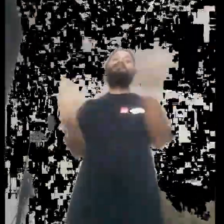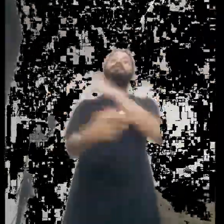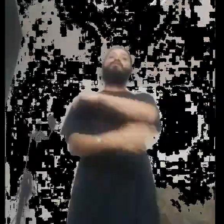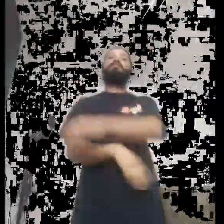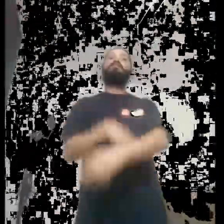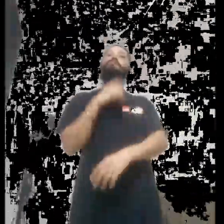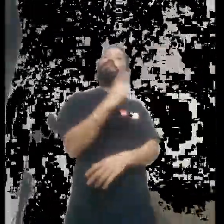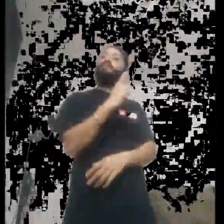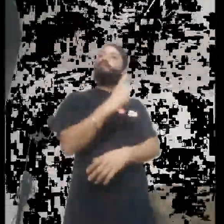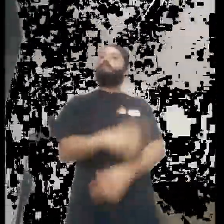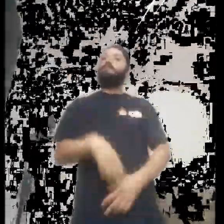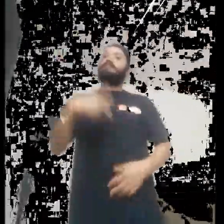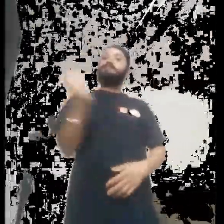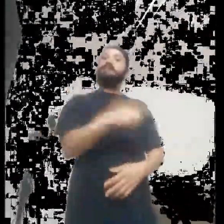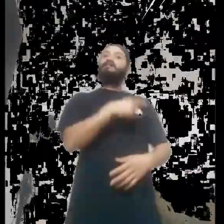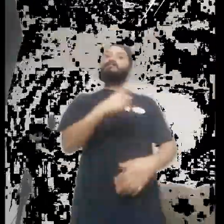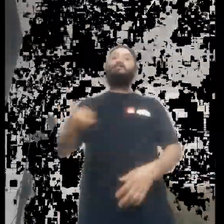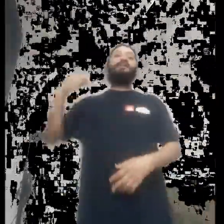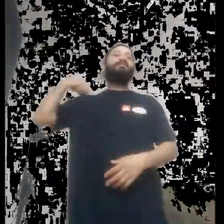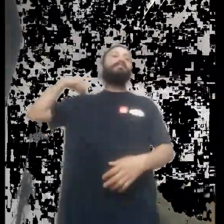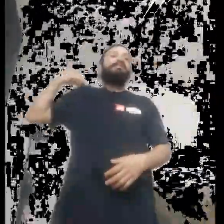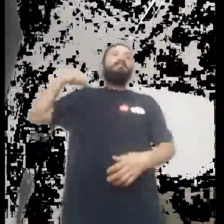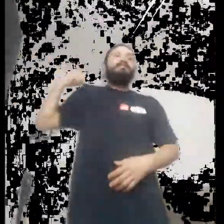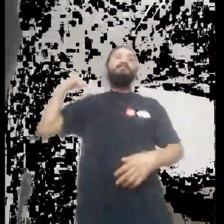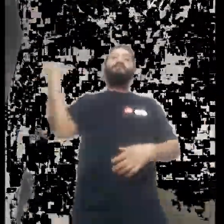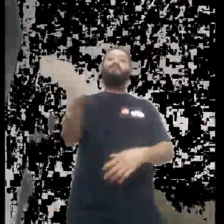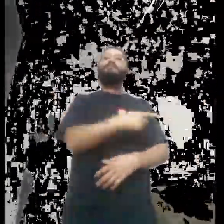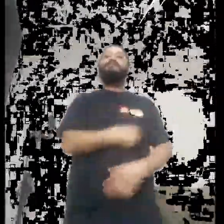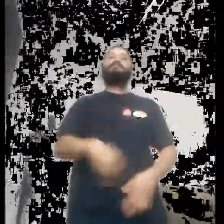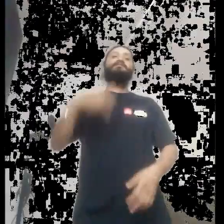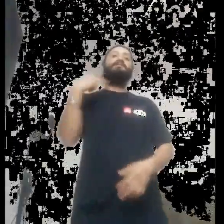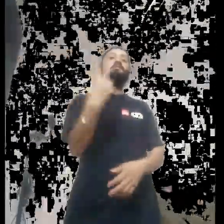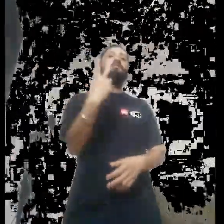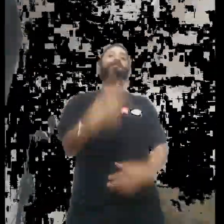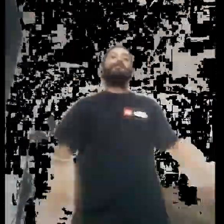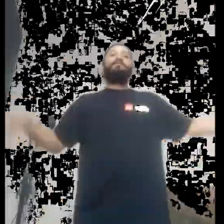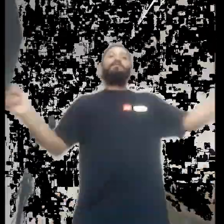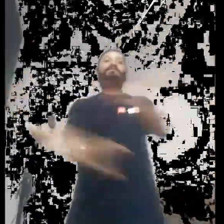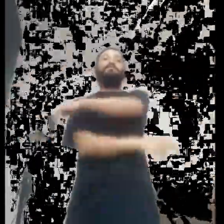always burning. That's why I sing, sing is the king.